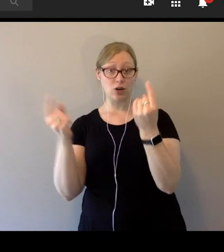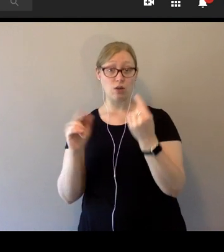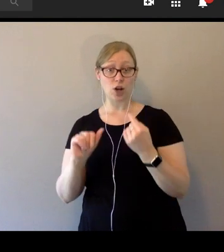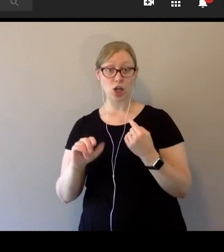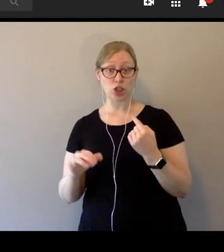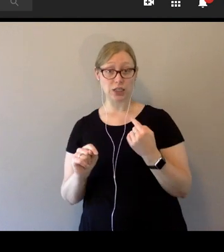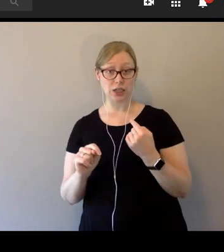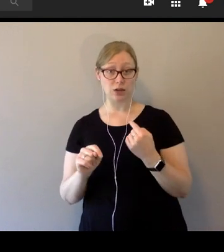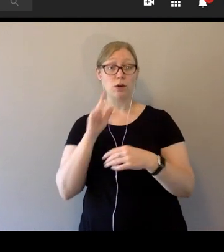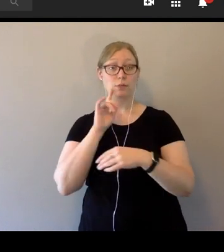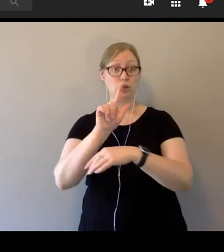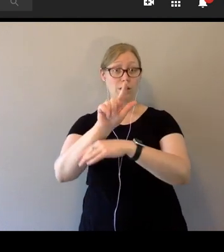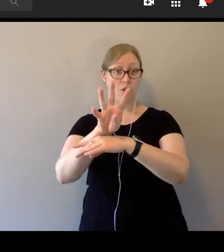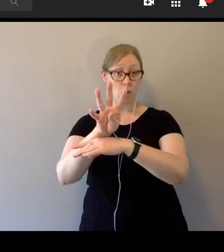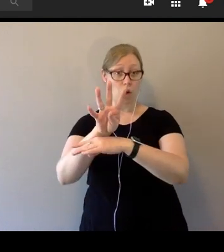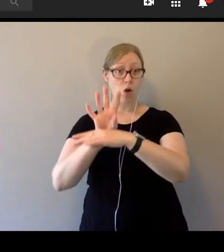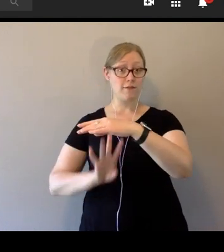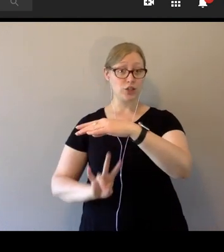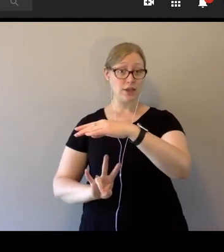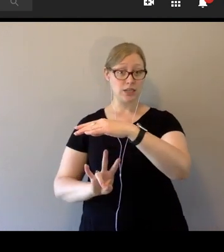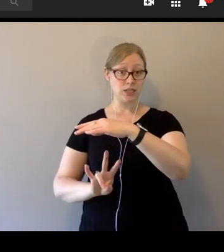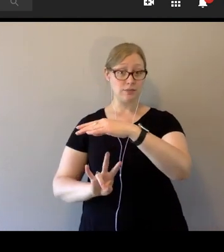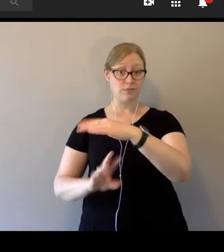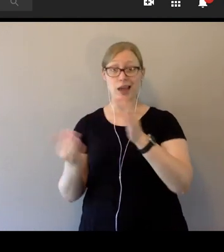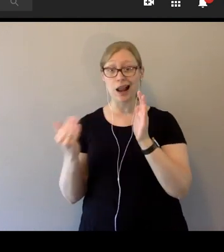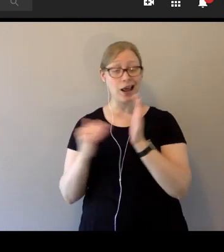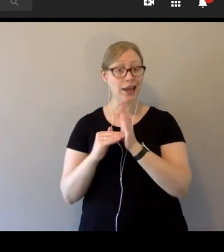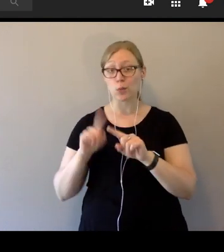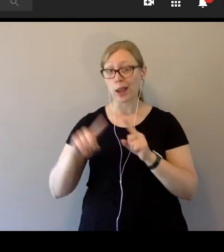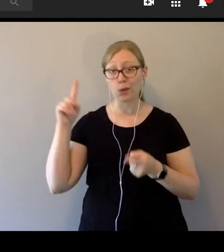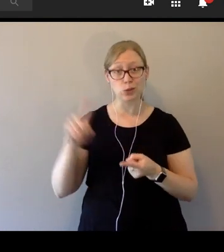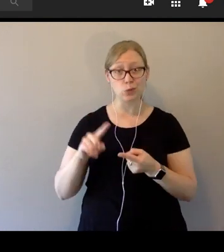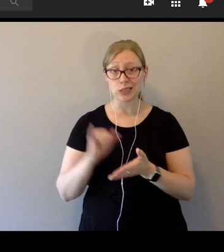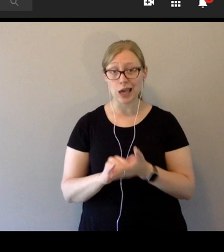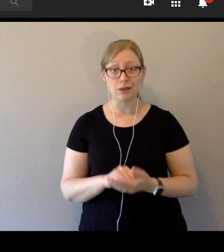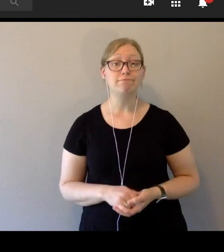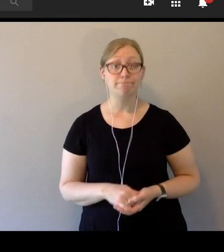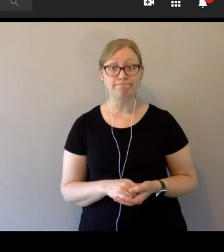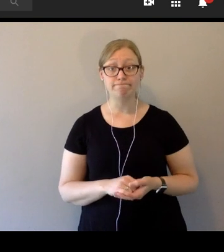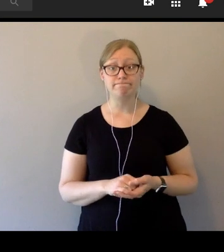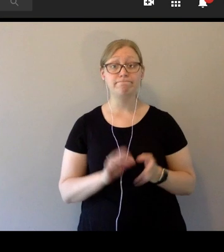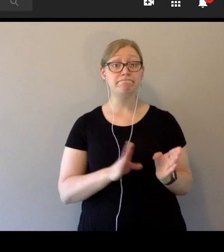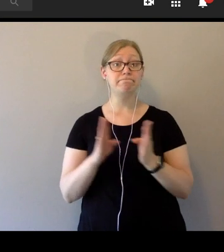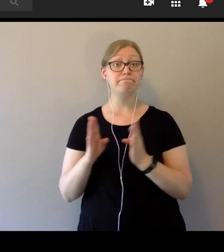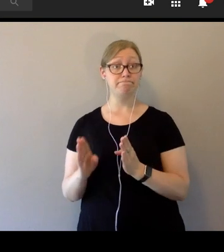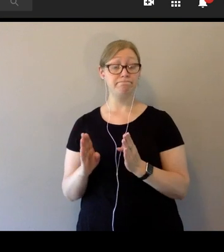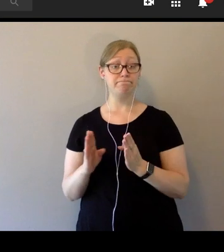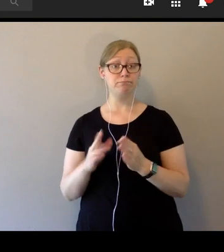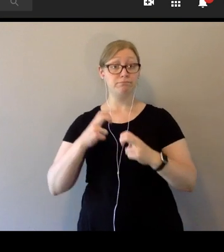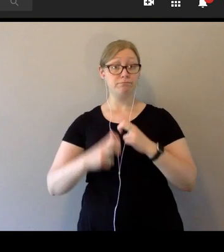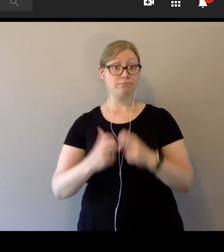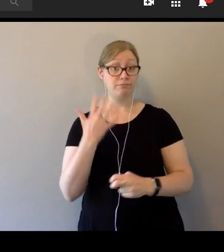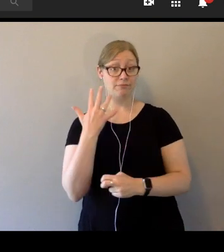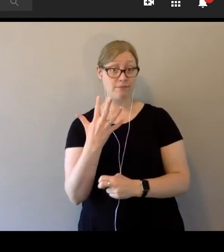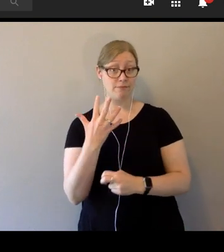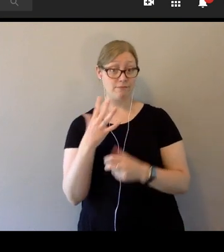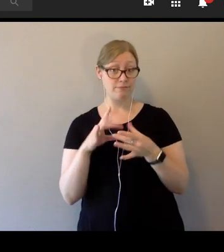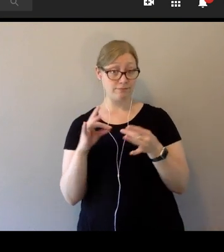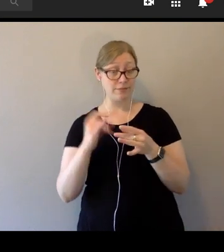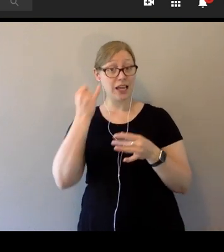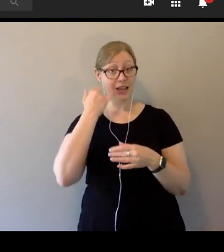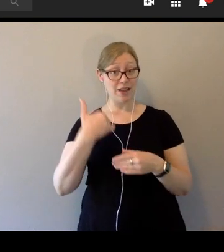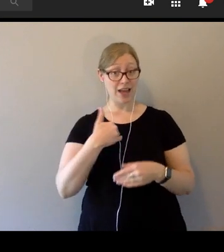over 7. And again, that does not reduce. So problem 5 says if I have the sine of